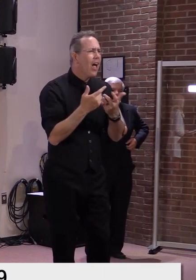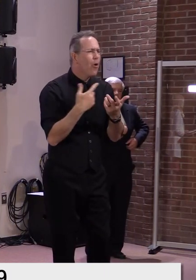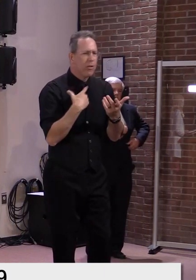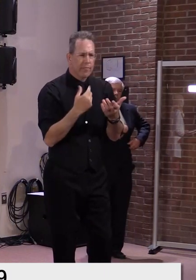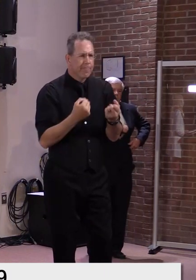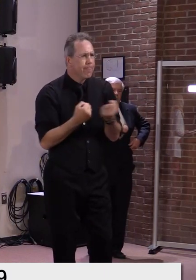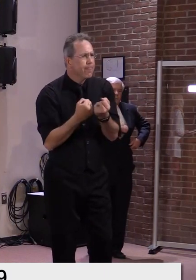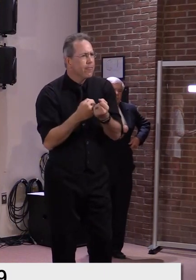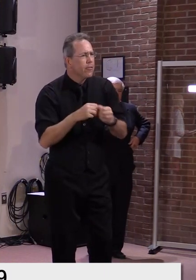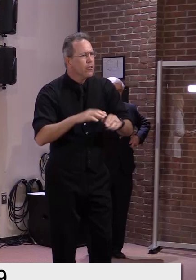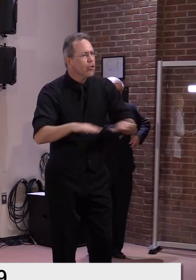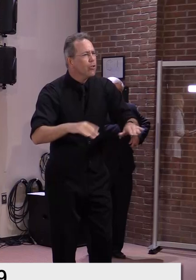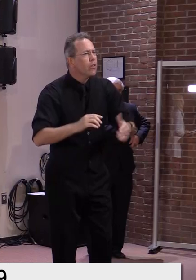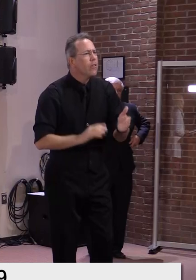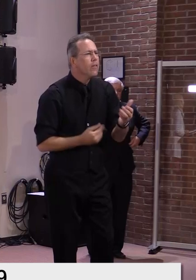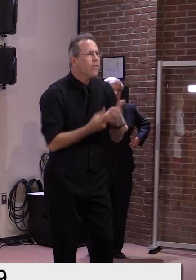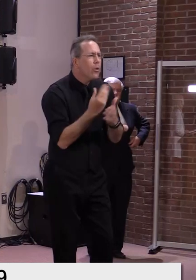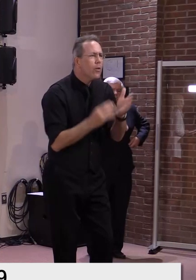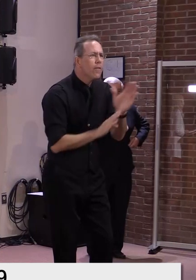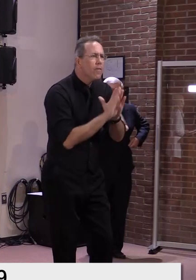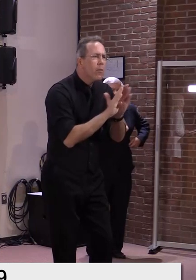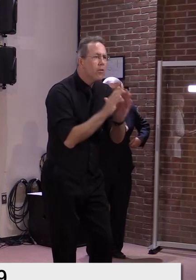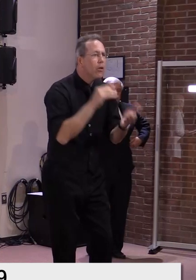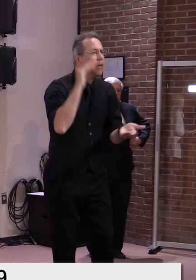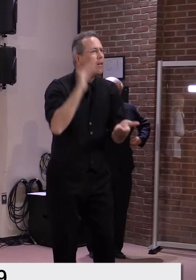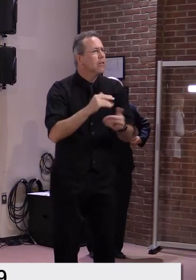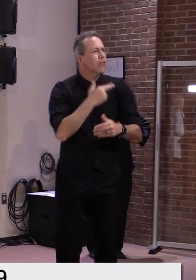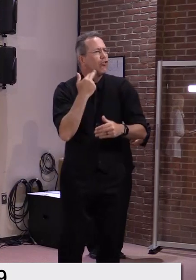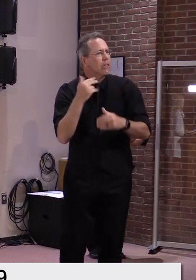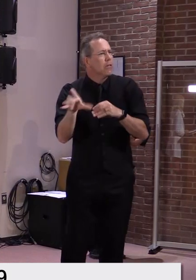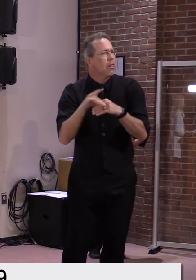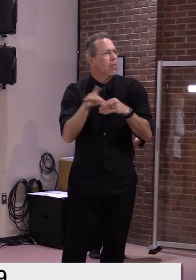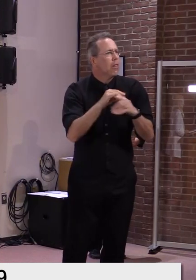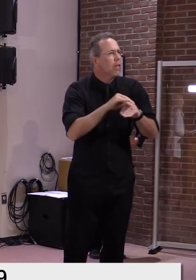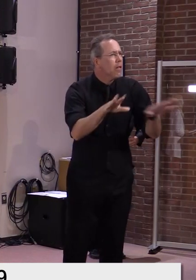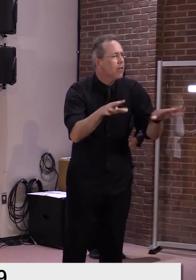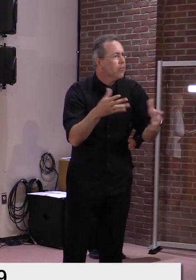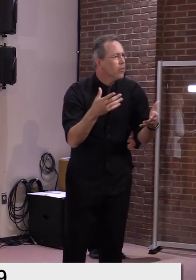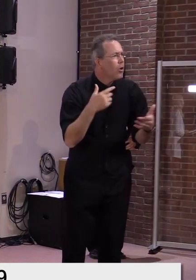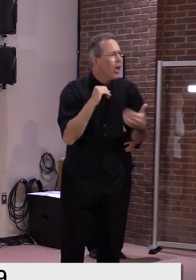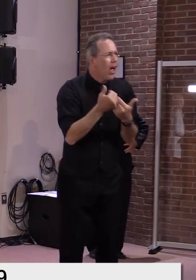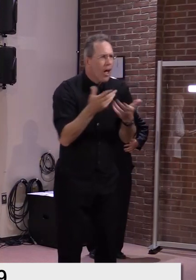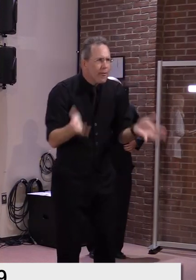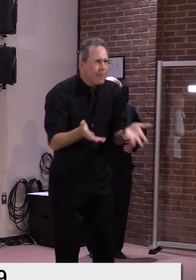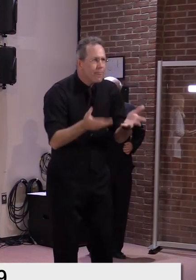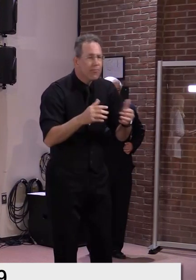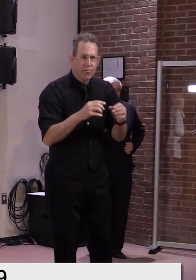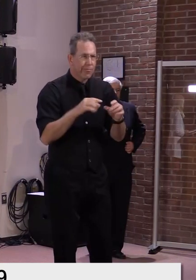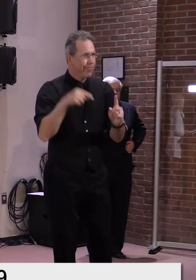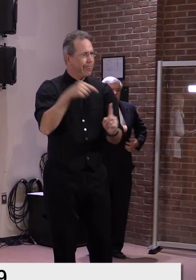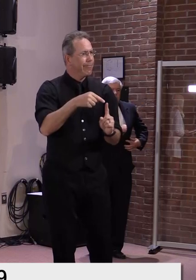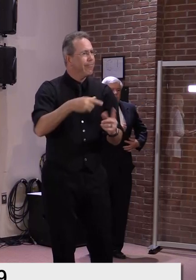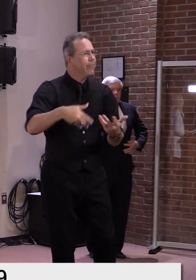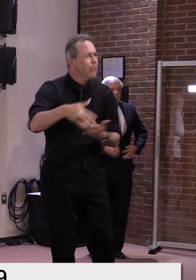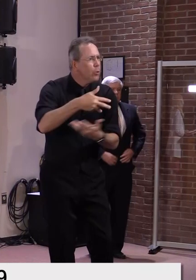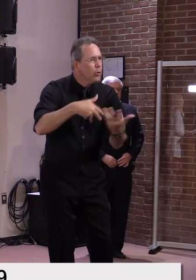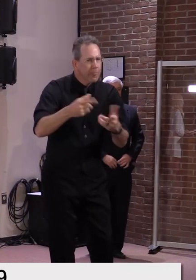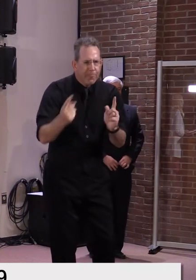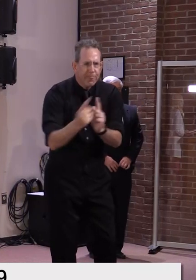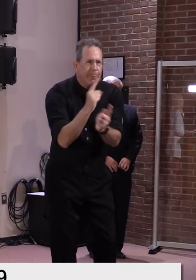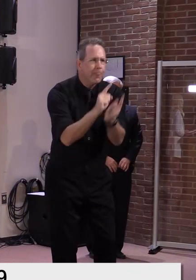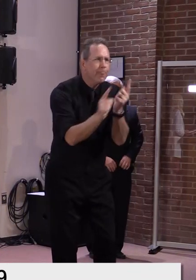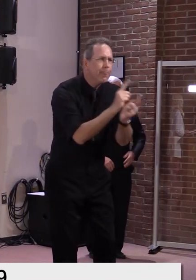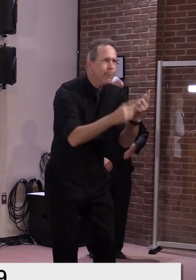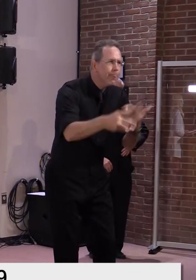children and youth, we think about promoting protective factors, social connections, concrete supports,